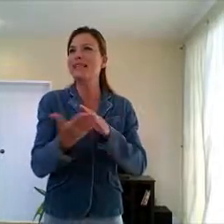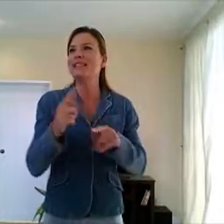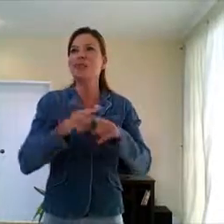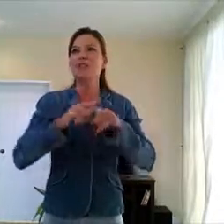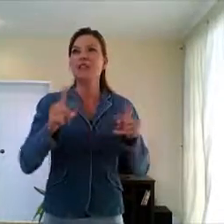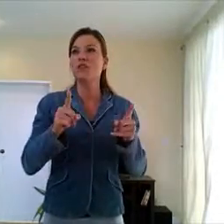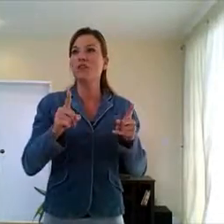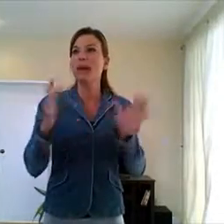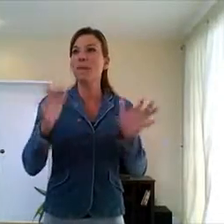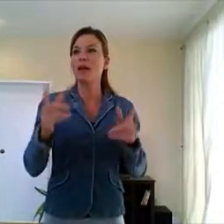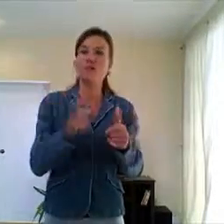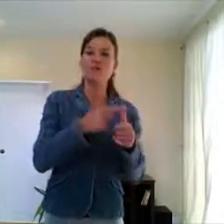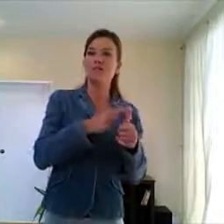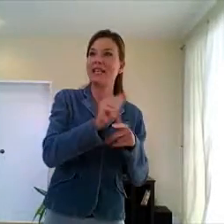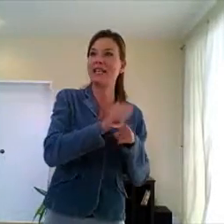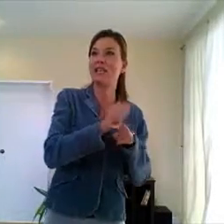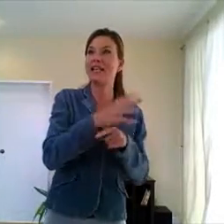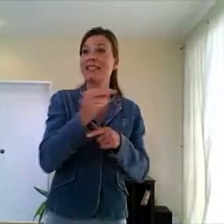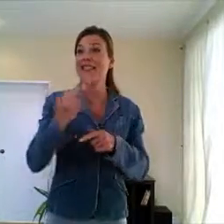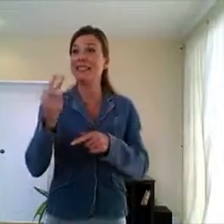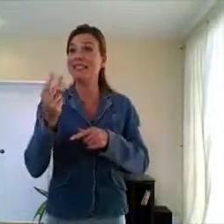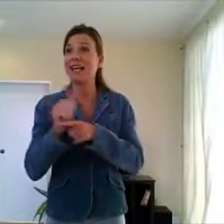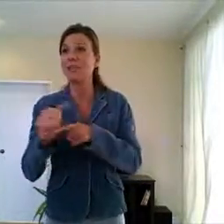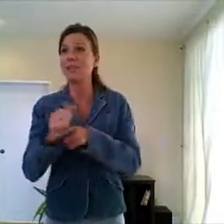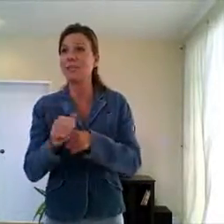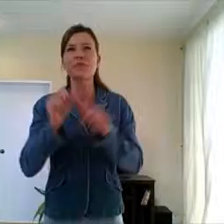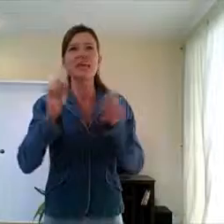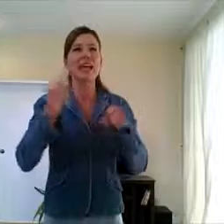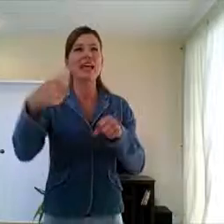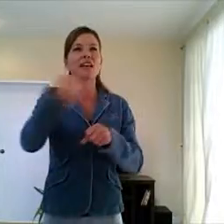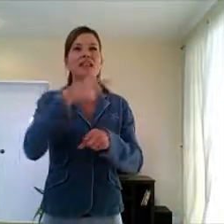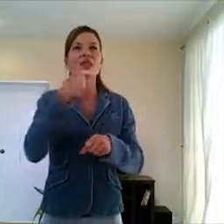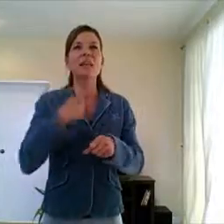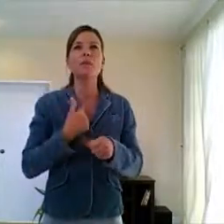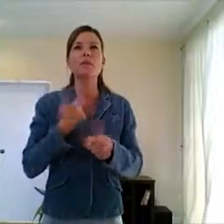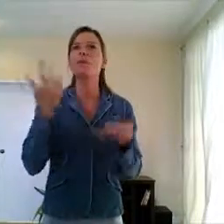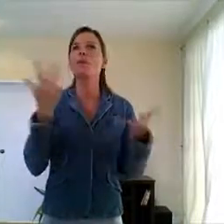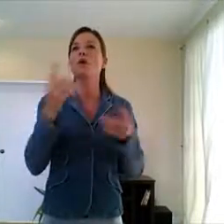one. Anybody tell me what was one of the things that was different the second time than the first time?